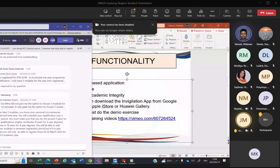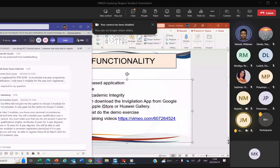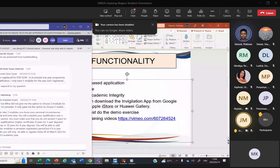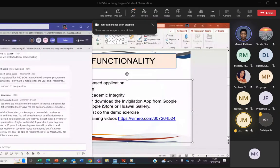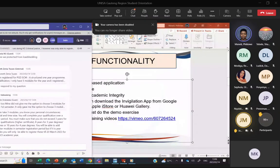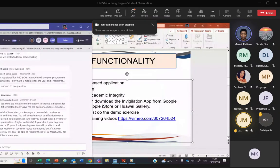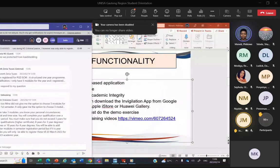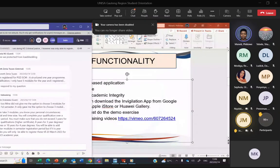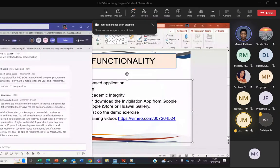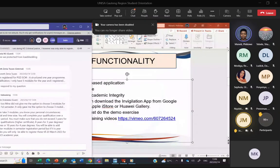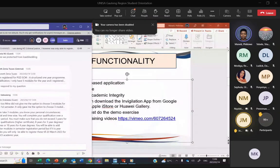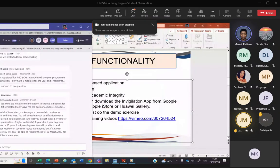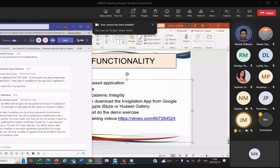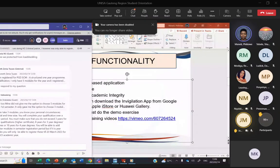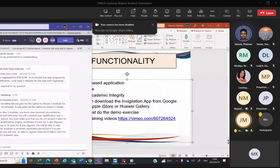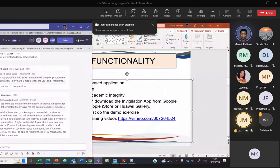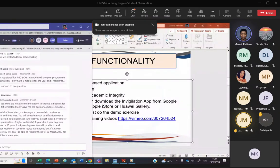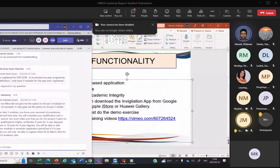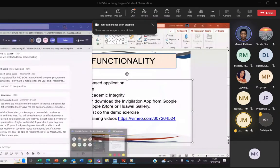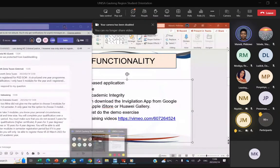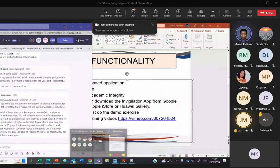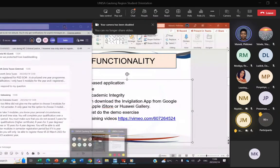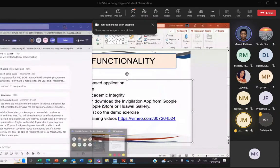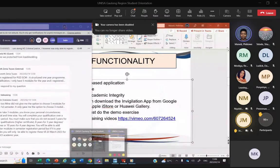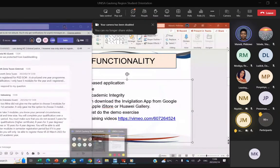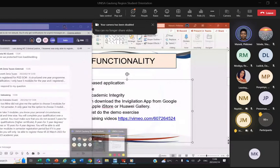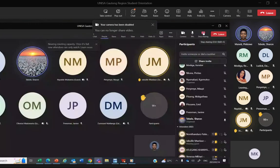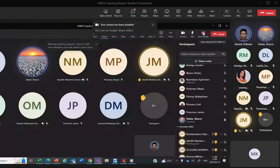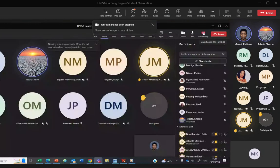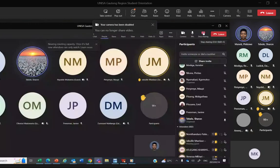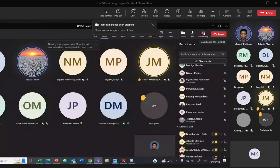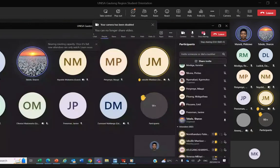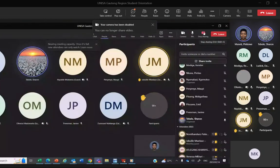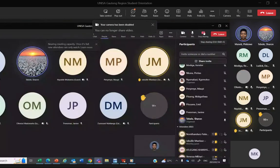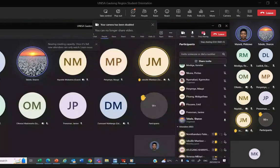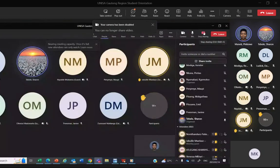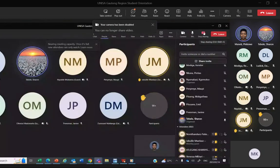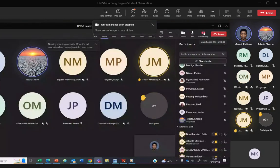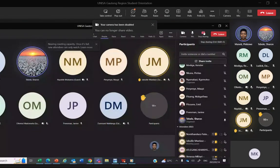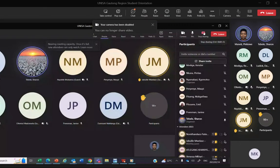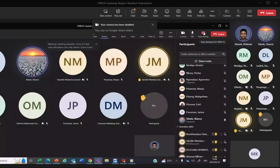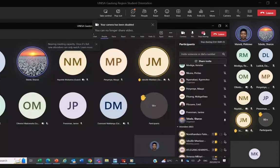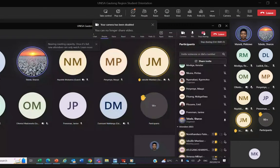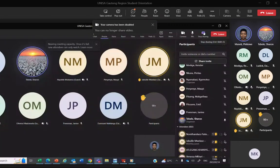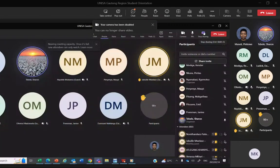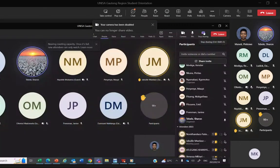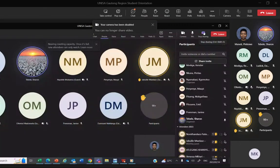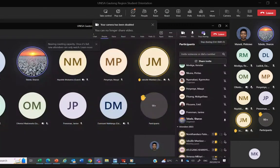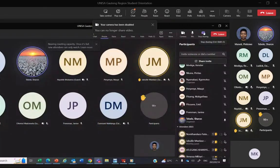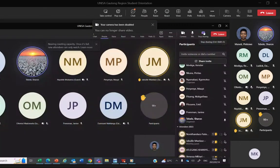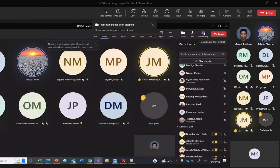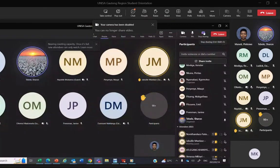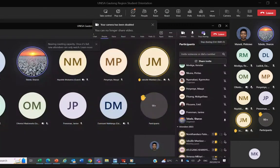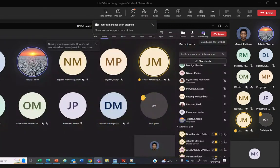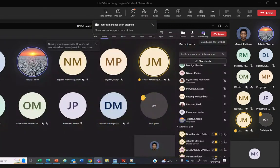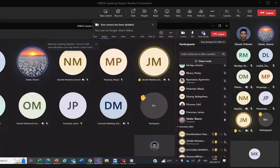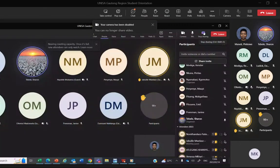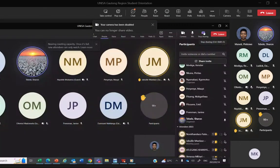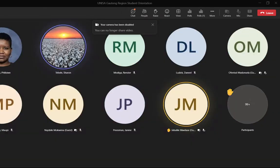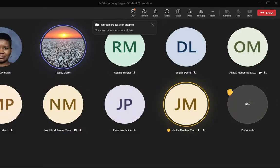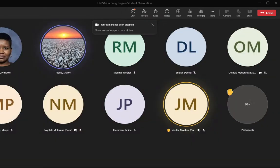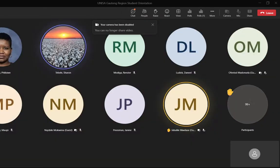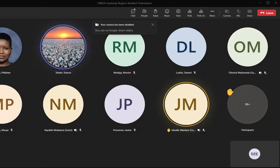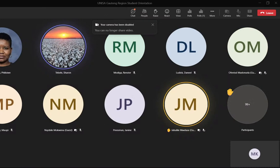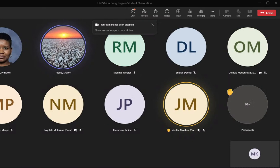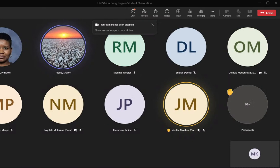all right thank you so much um maybe if Miss somebody I can just jump in so that you can take combined